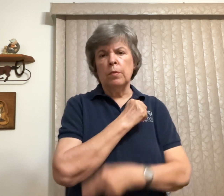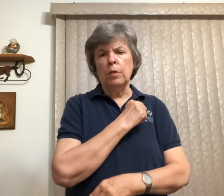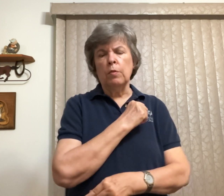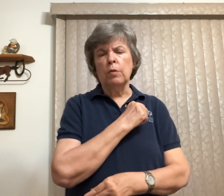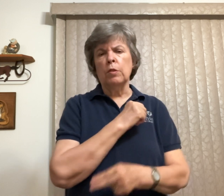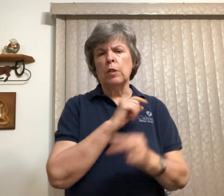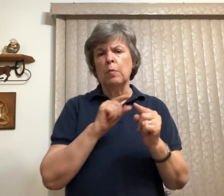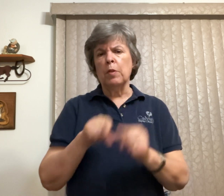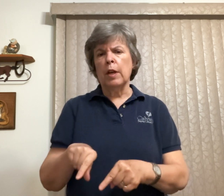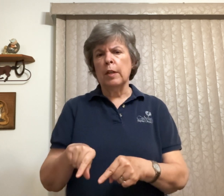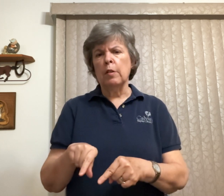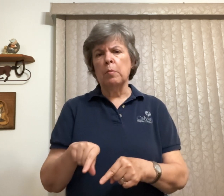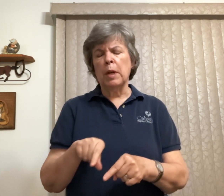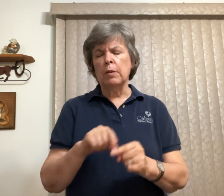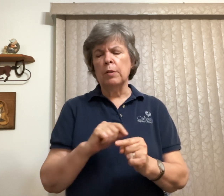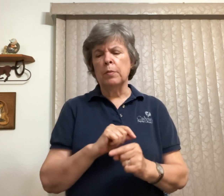If there's time for that, hellbound.